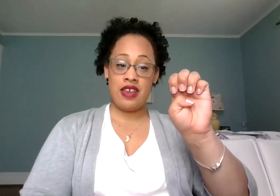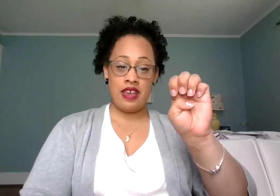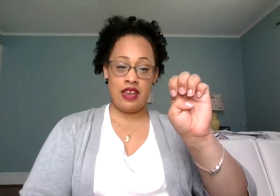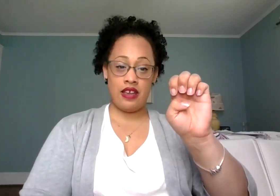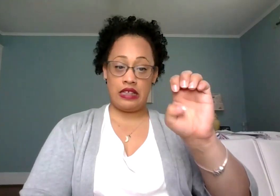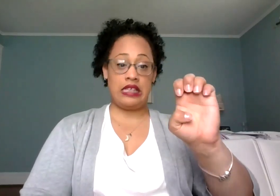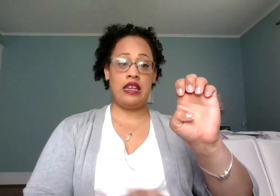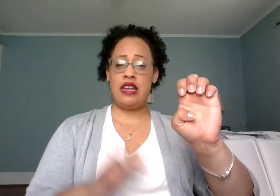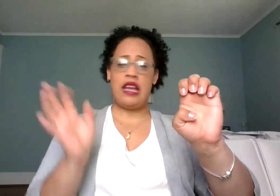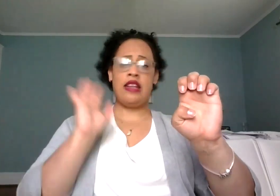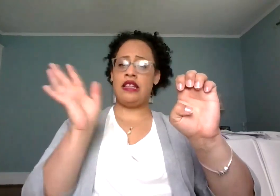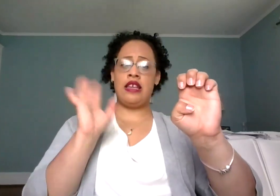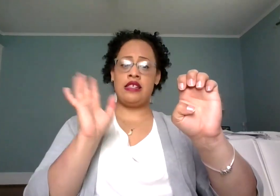E. Not like this.